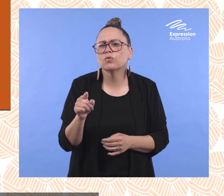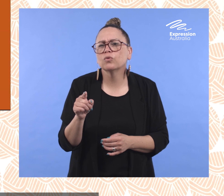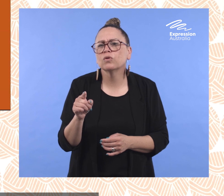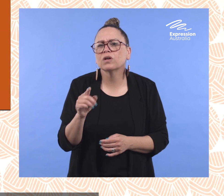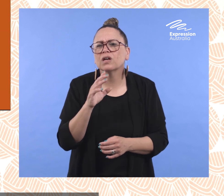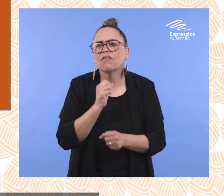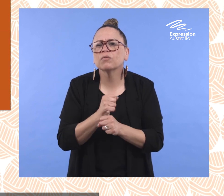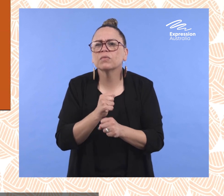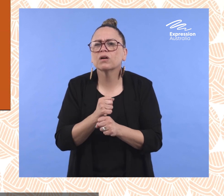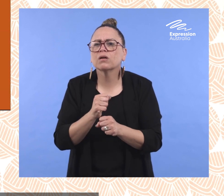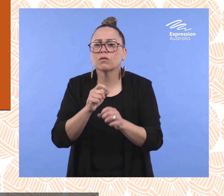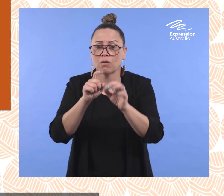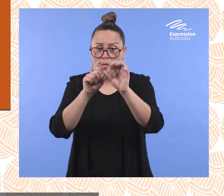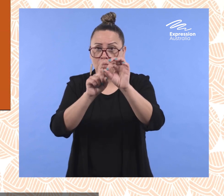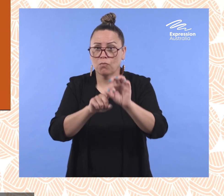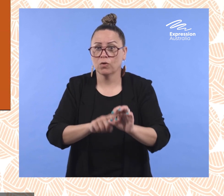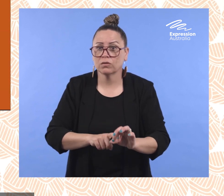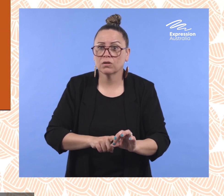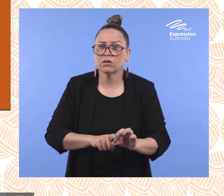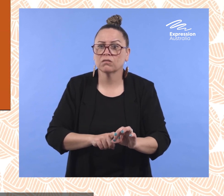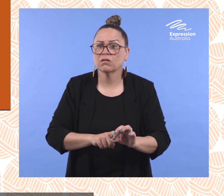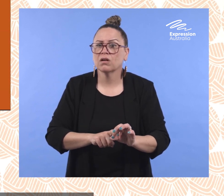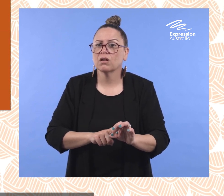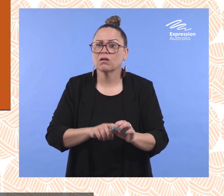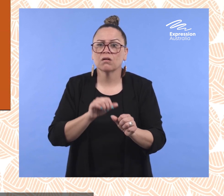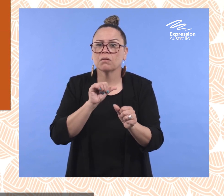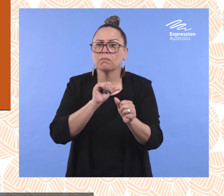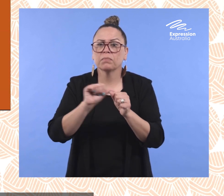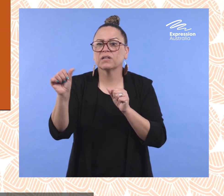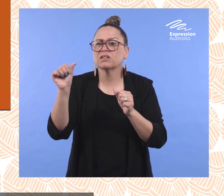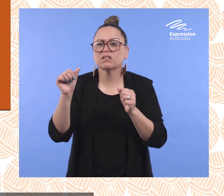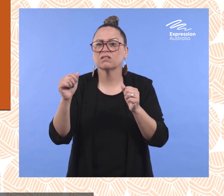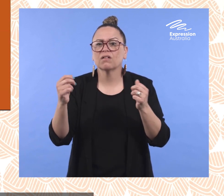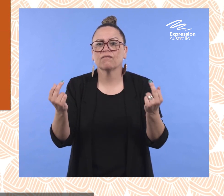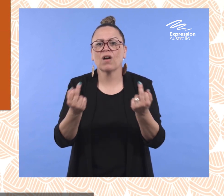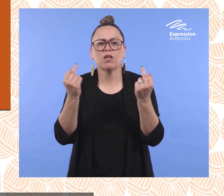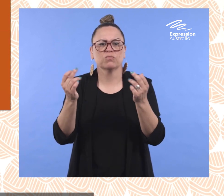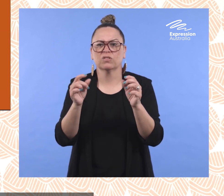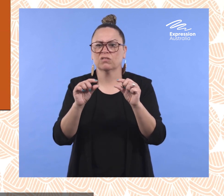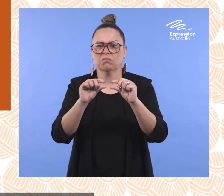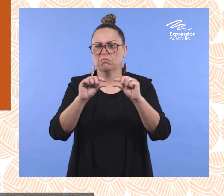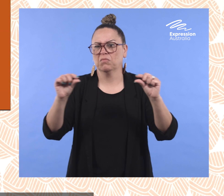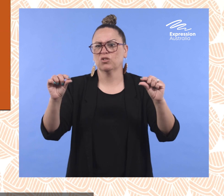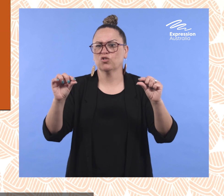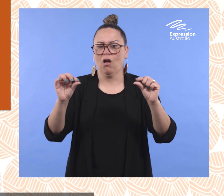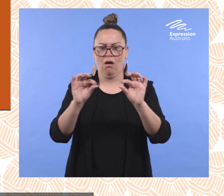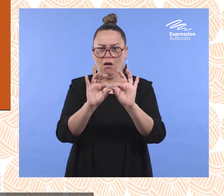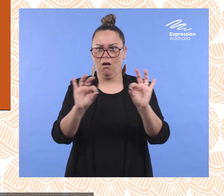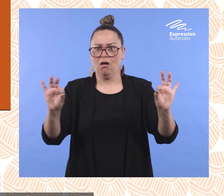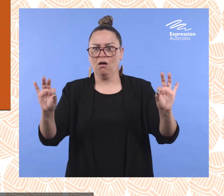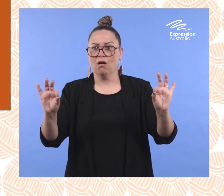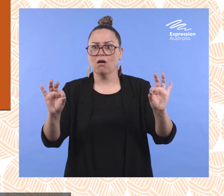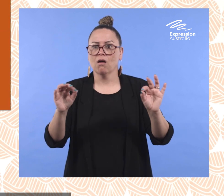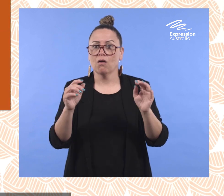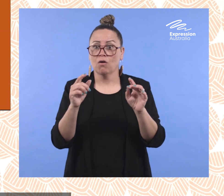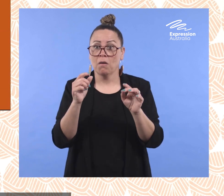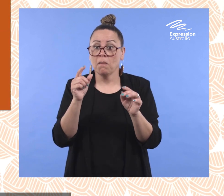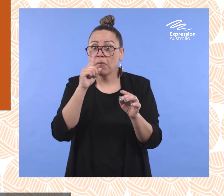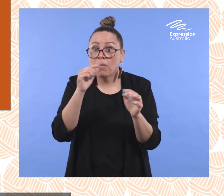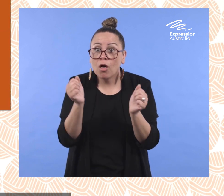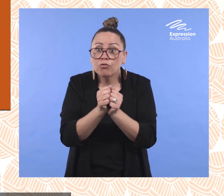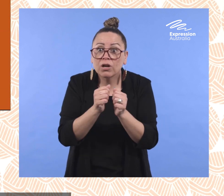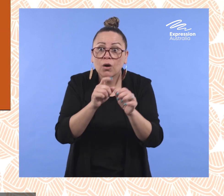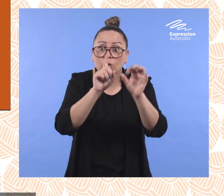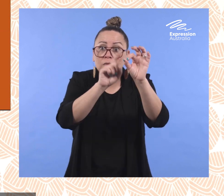that YouGov poll was done, and they said it's the best available measure to suggest each